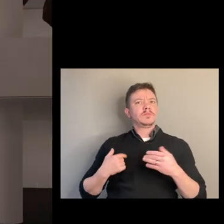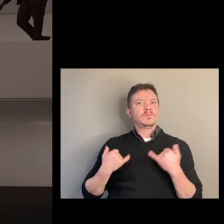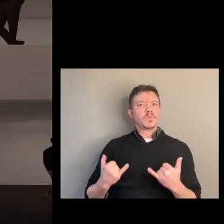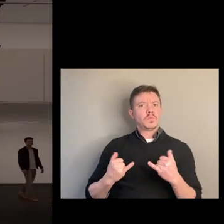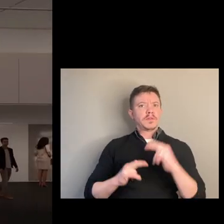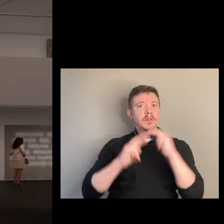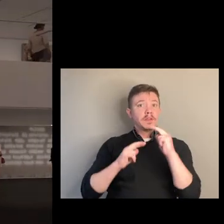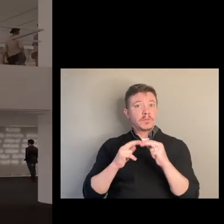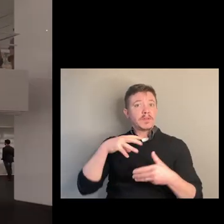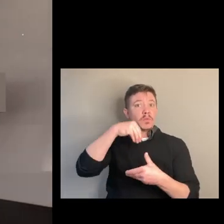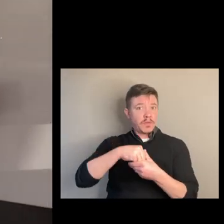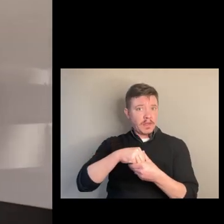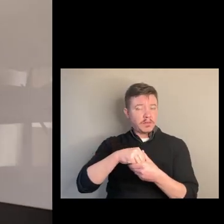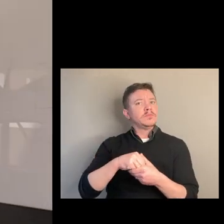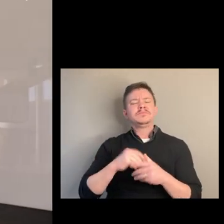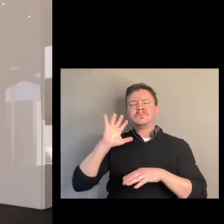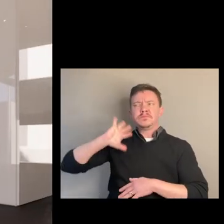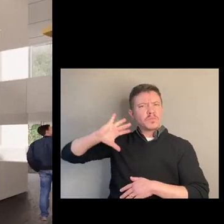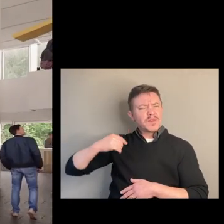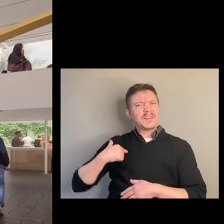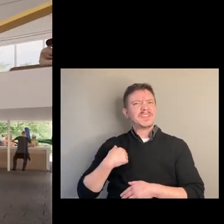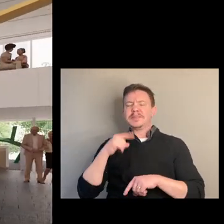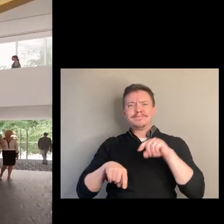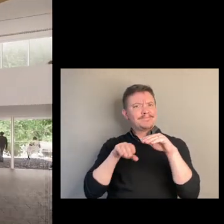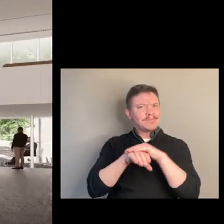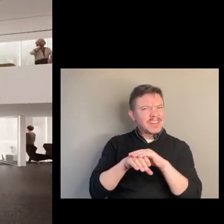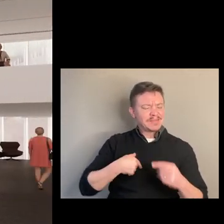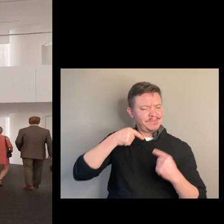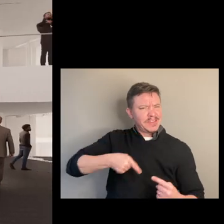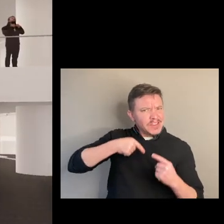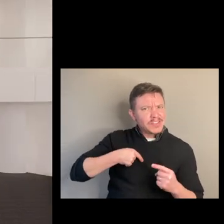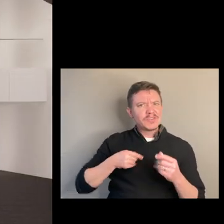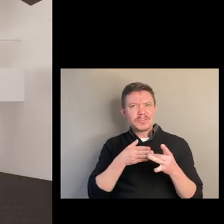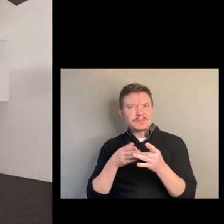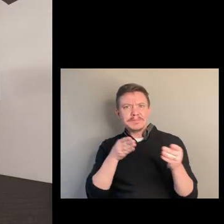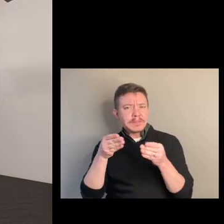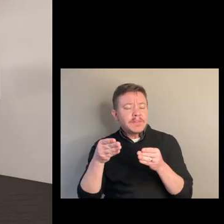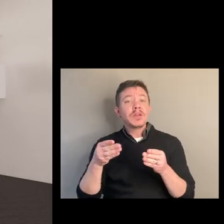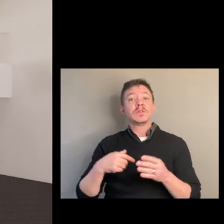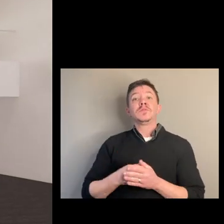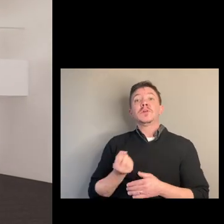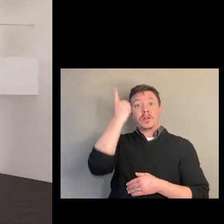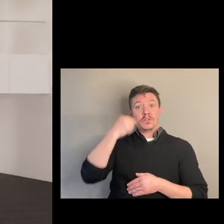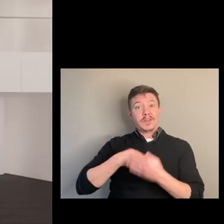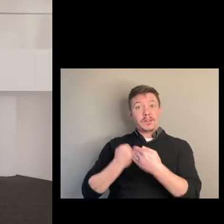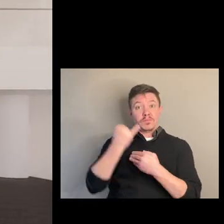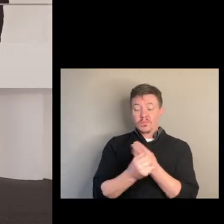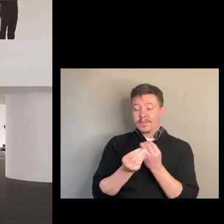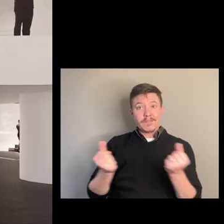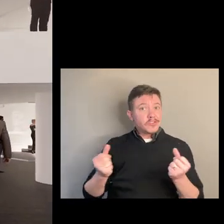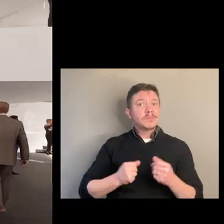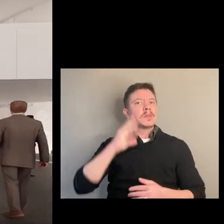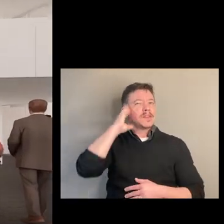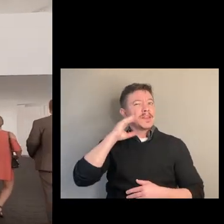existing spaces within our museum that have been inaccessible and difficult to navigate for decades. Once it is complete,